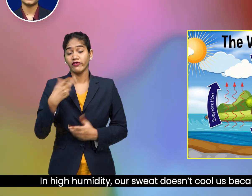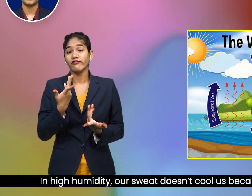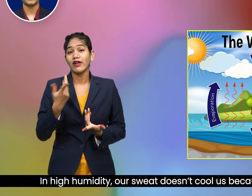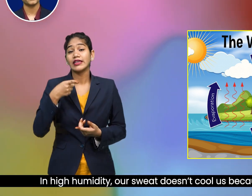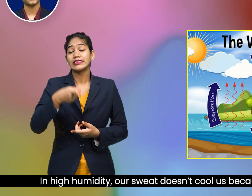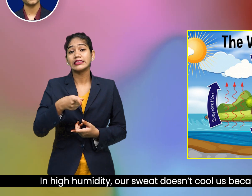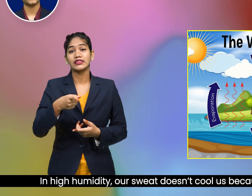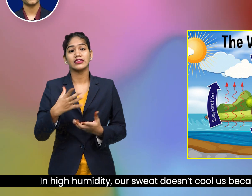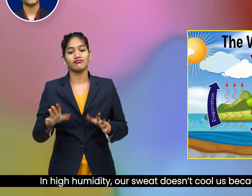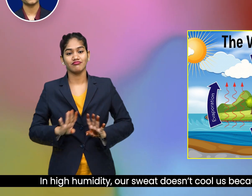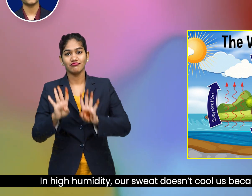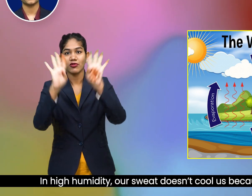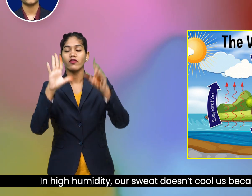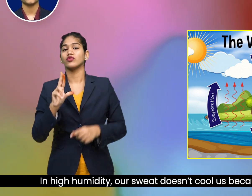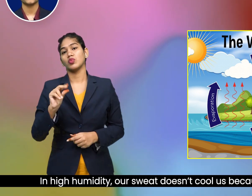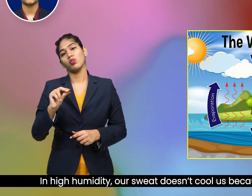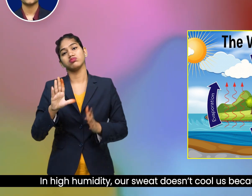evaporate.